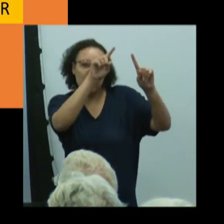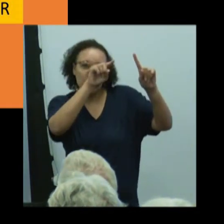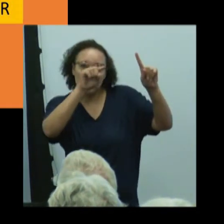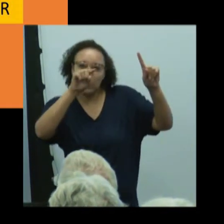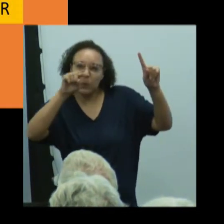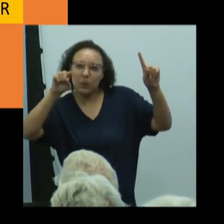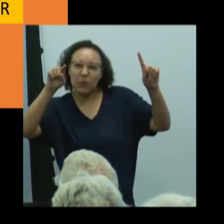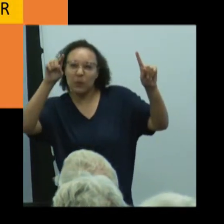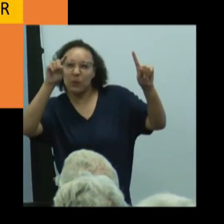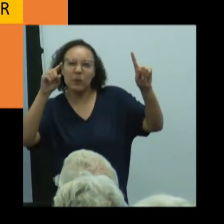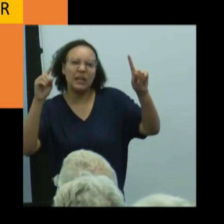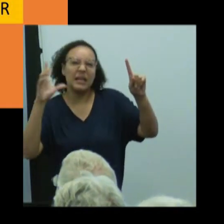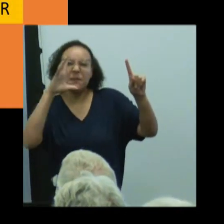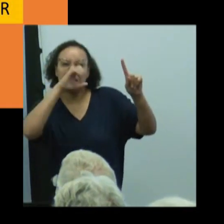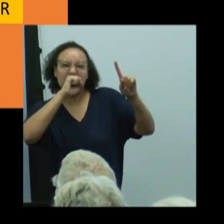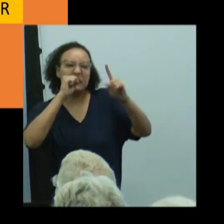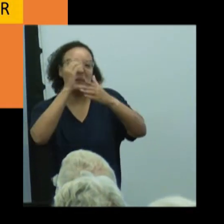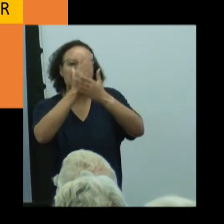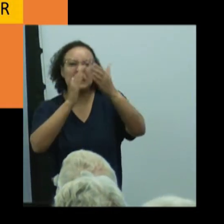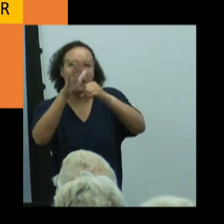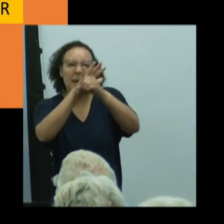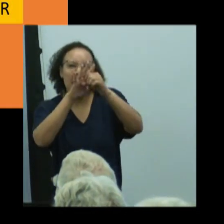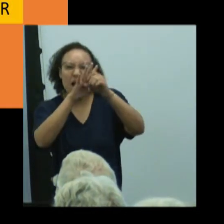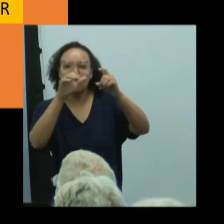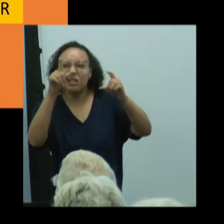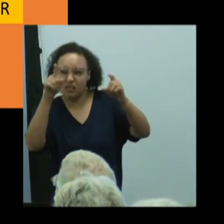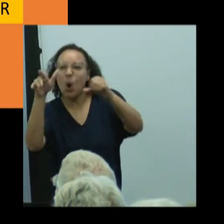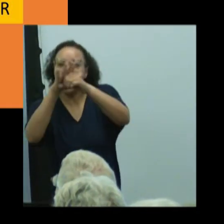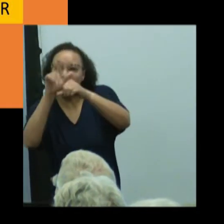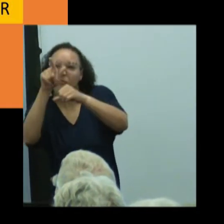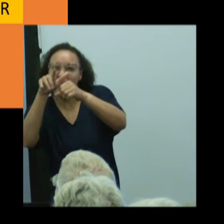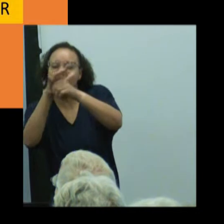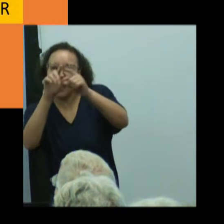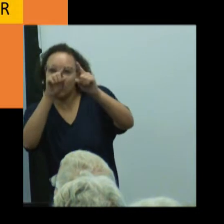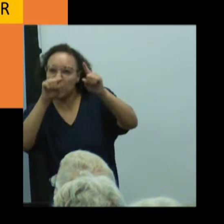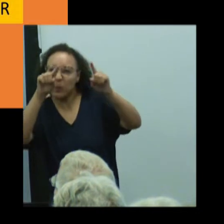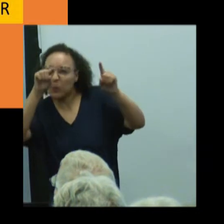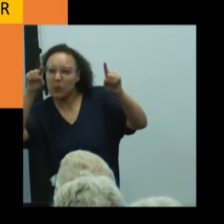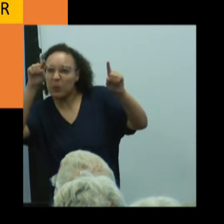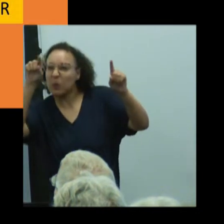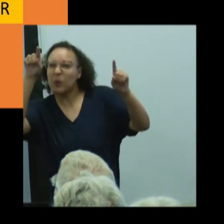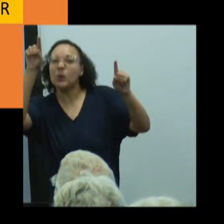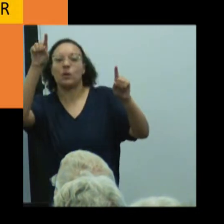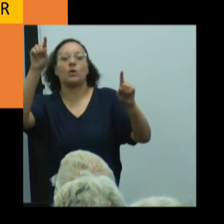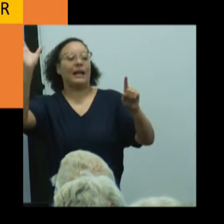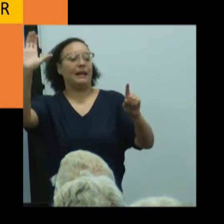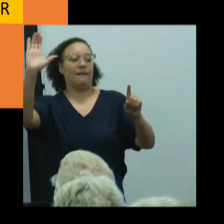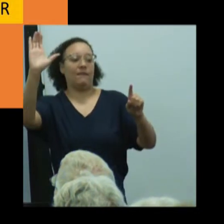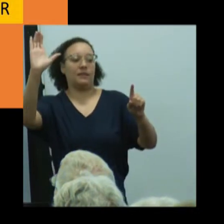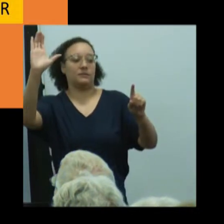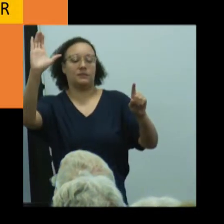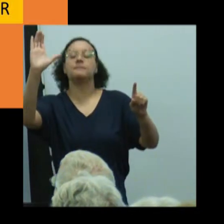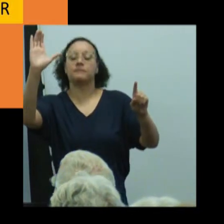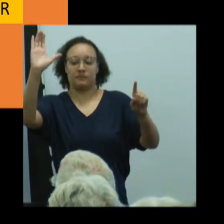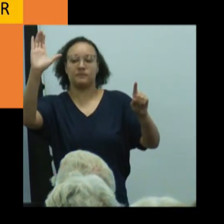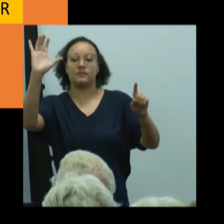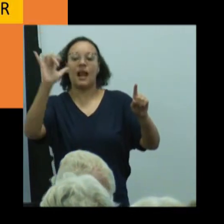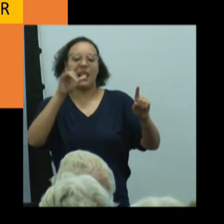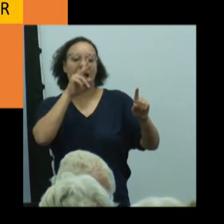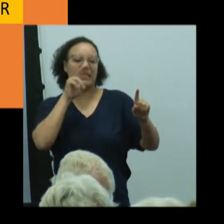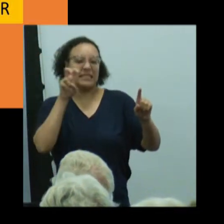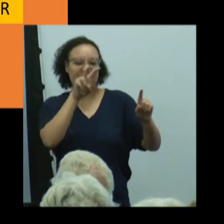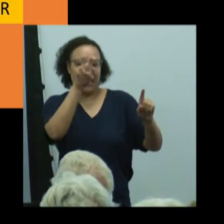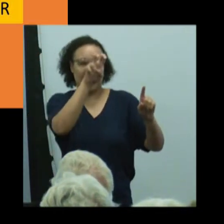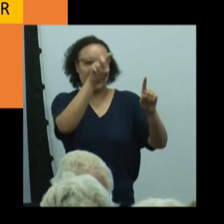other things, incorporates other things, and finally gets into the western side of Cleveland. It's sort of like a snake. The